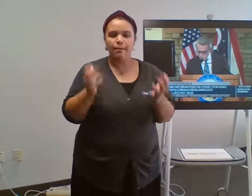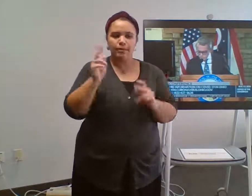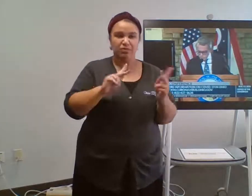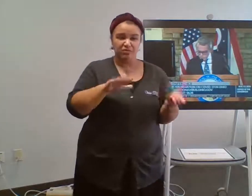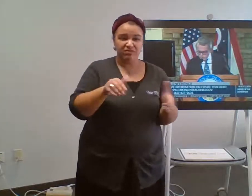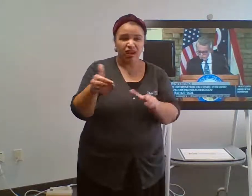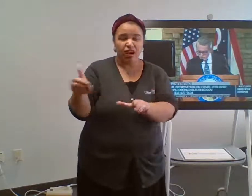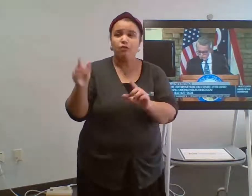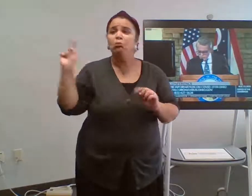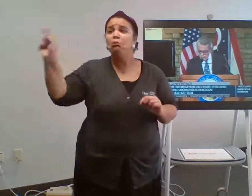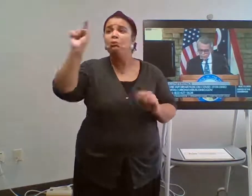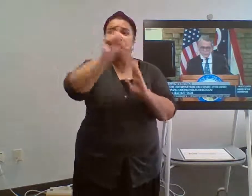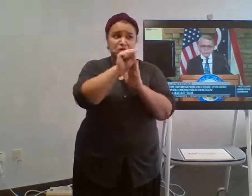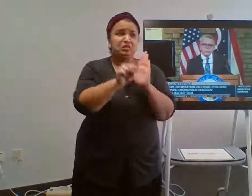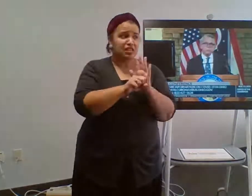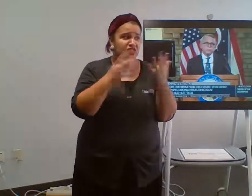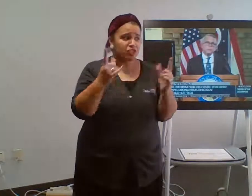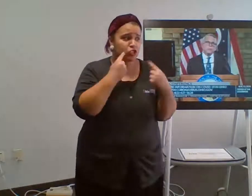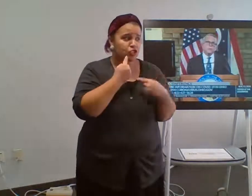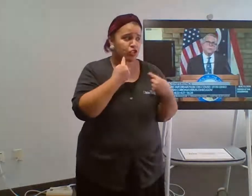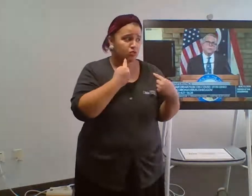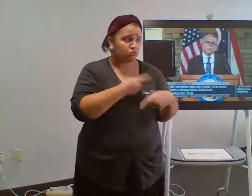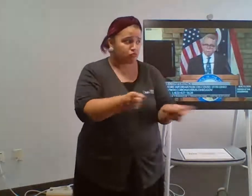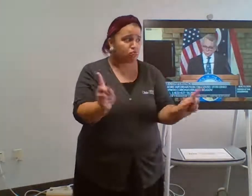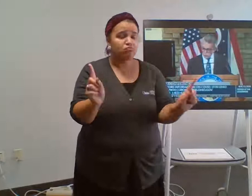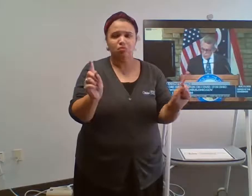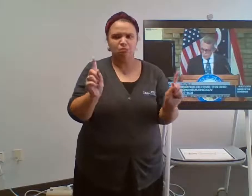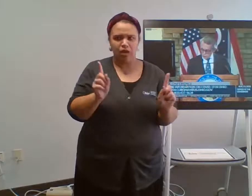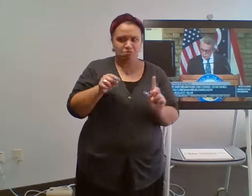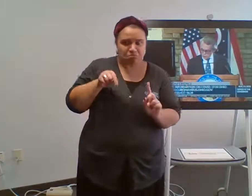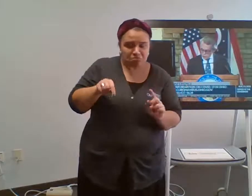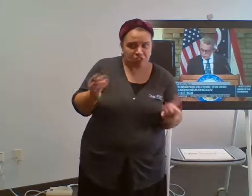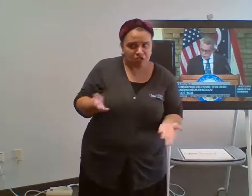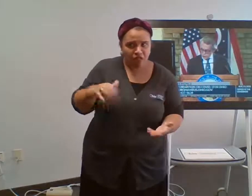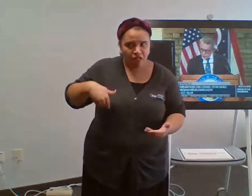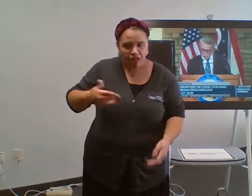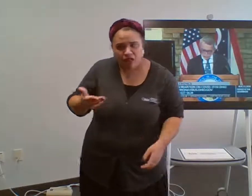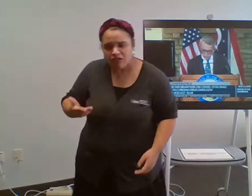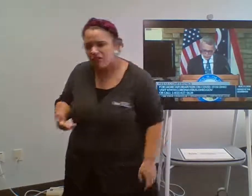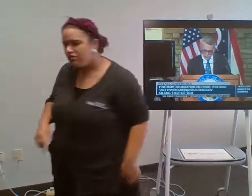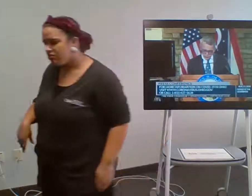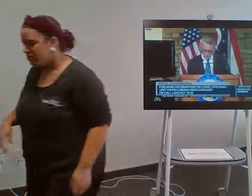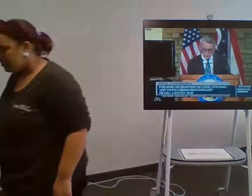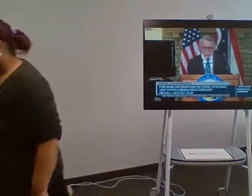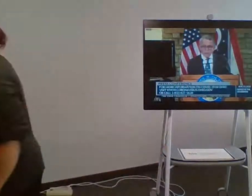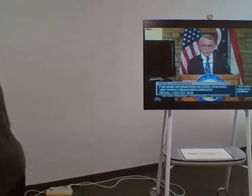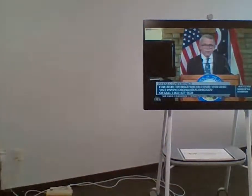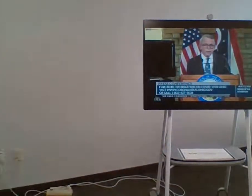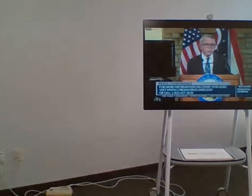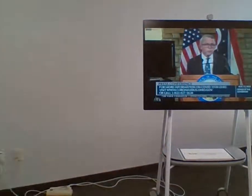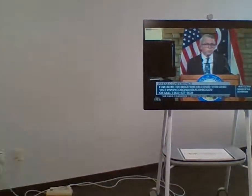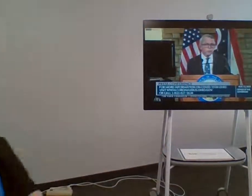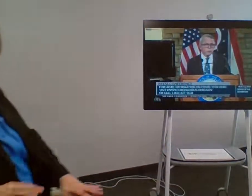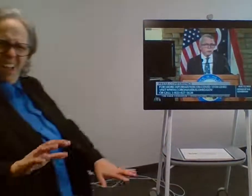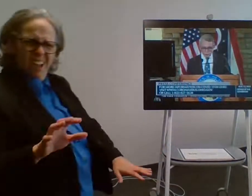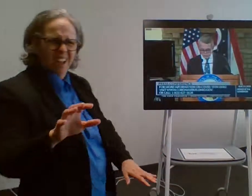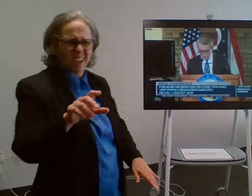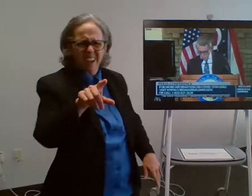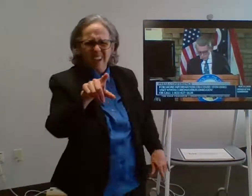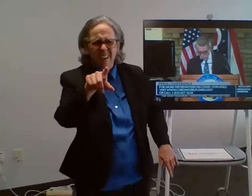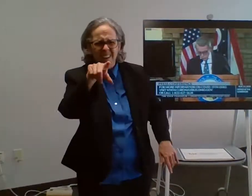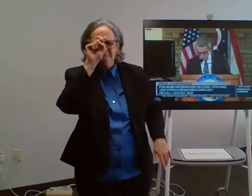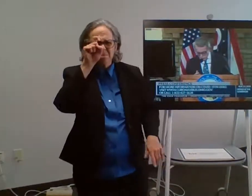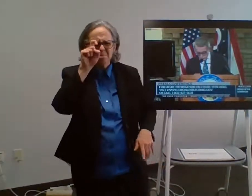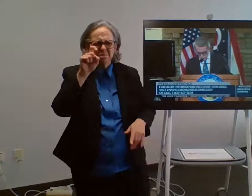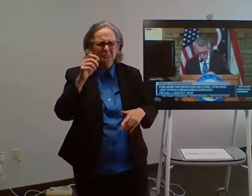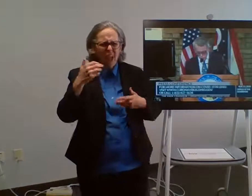to? Well, I thought we were releasing it. And if we're not, let me check and see if there's any legal reason we can't do that. I